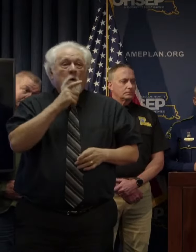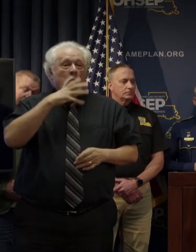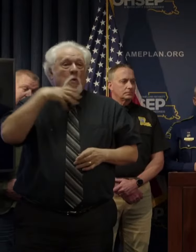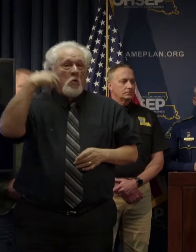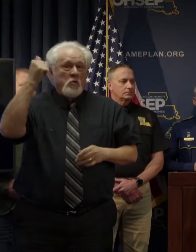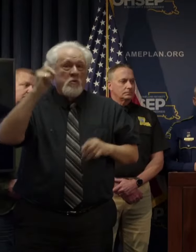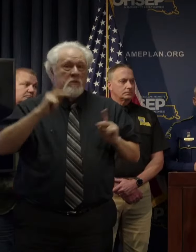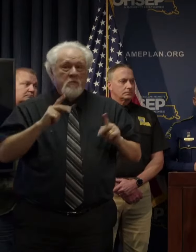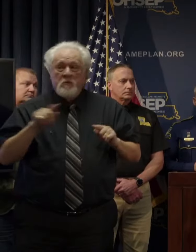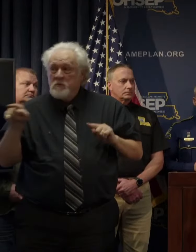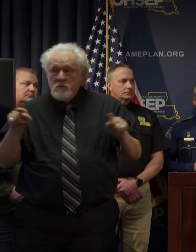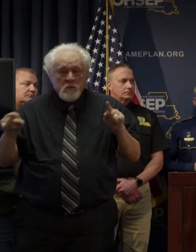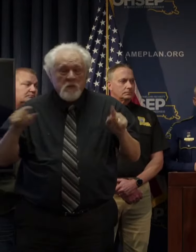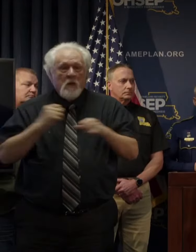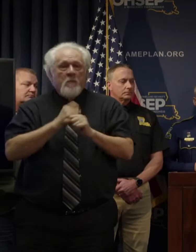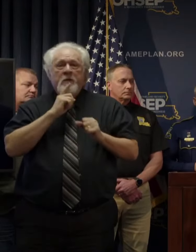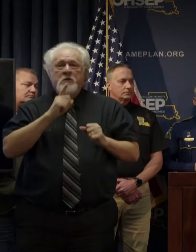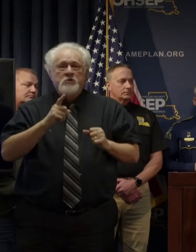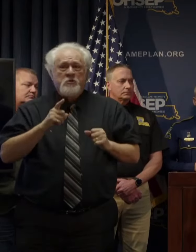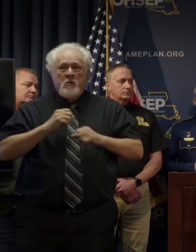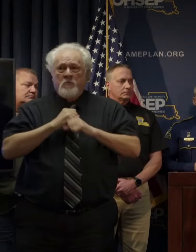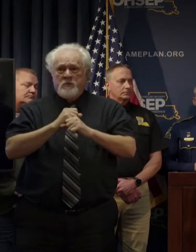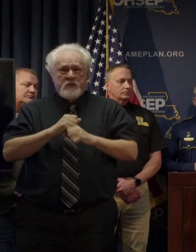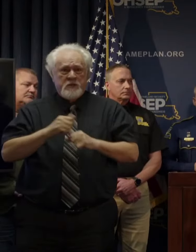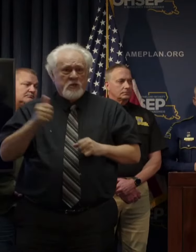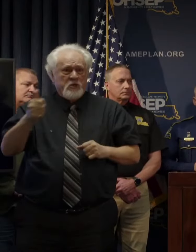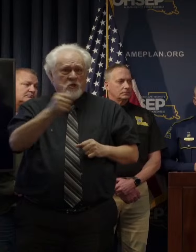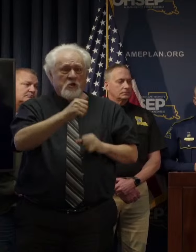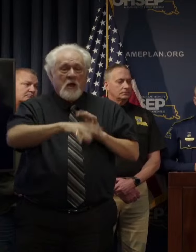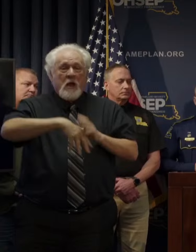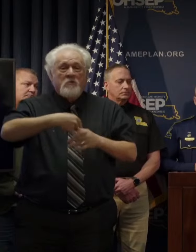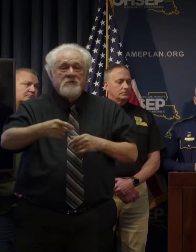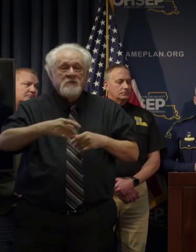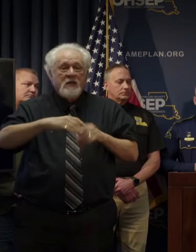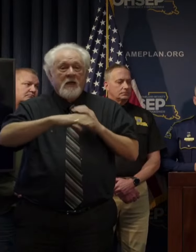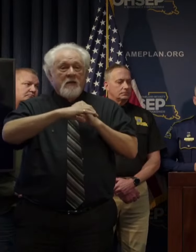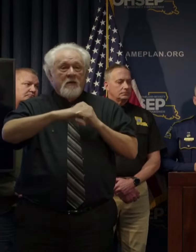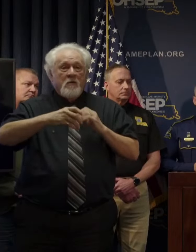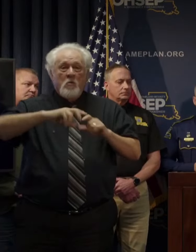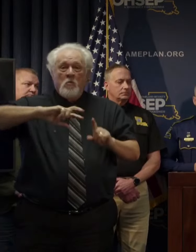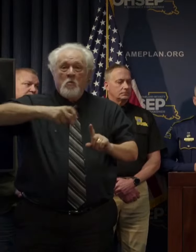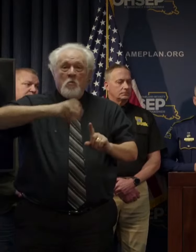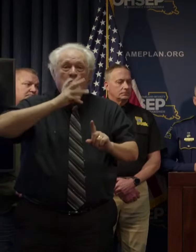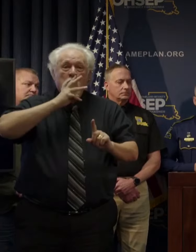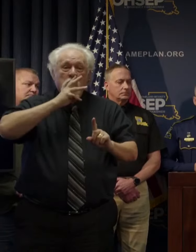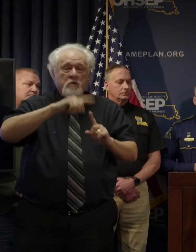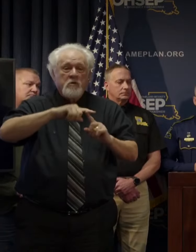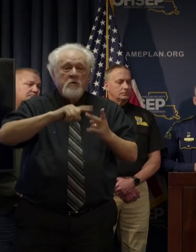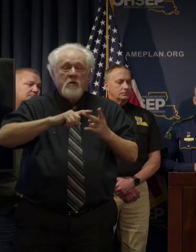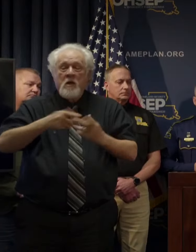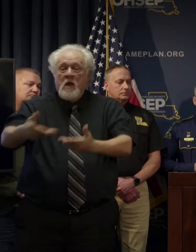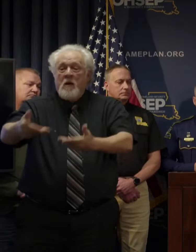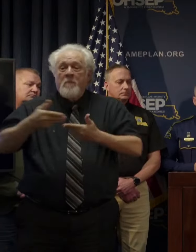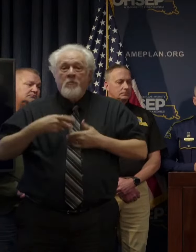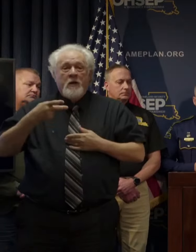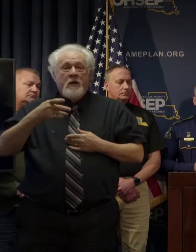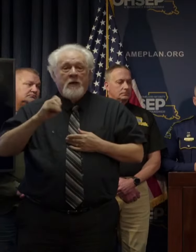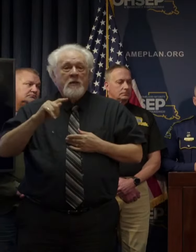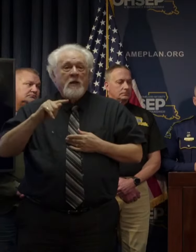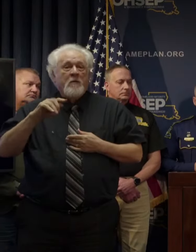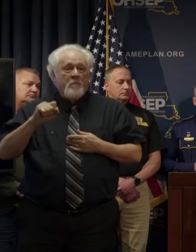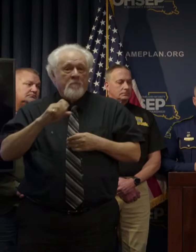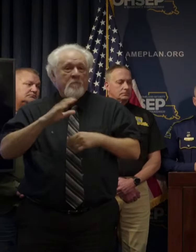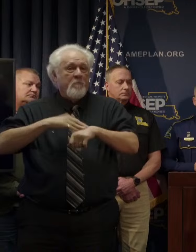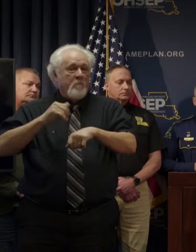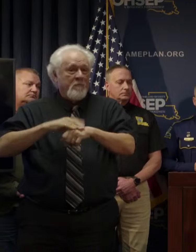elderly. Make sure that you are protecting your outdoor pipes, bring plants and pets in, and take all other necessary precautions